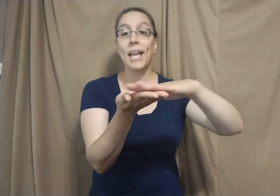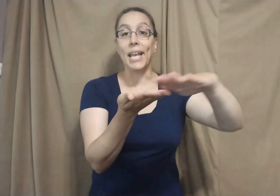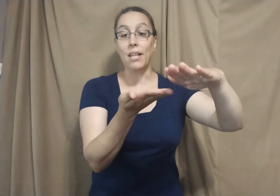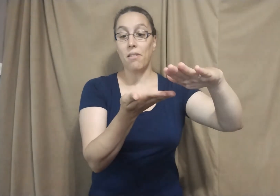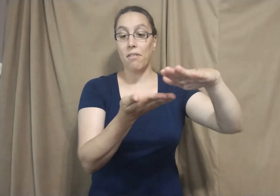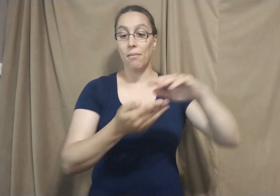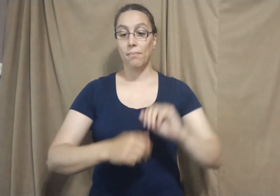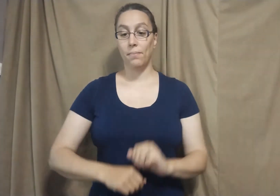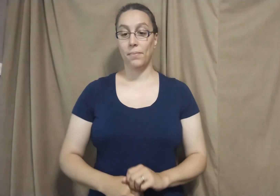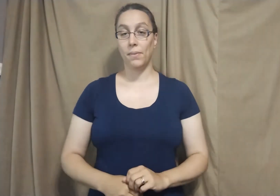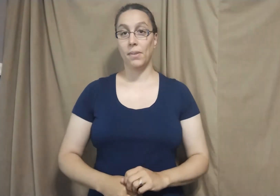nice,